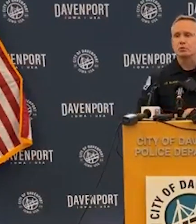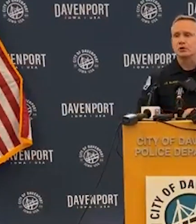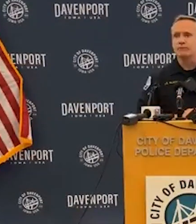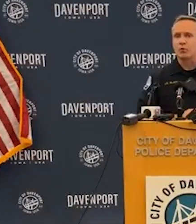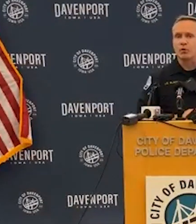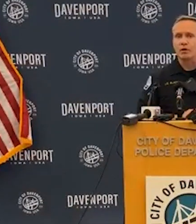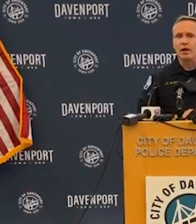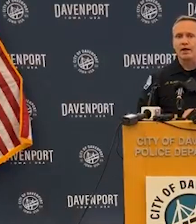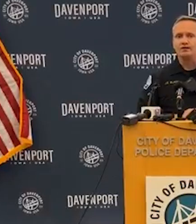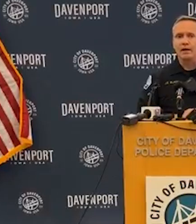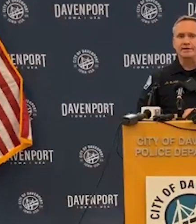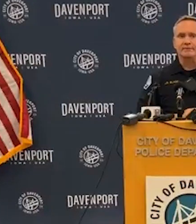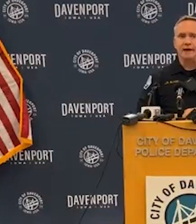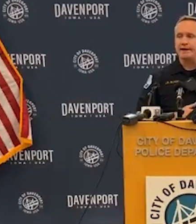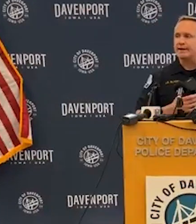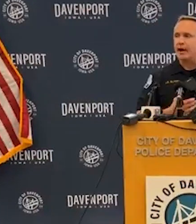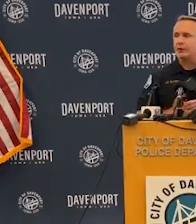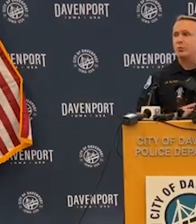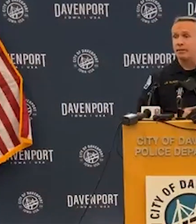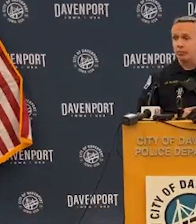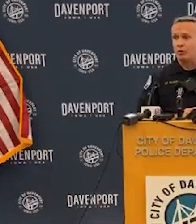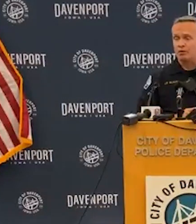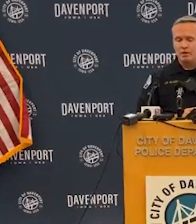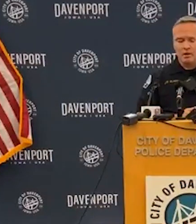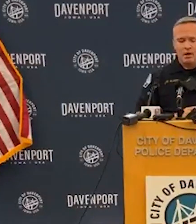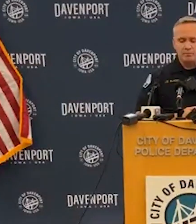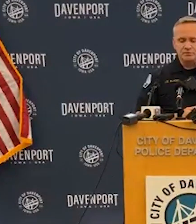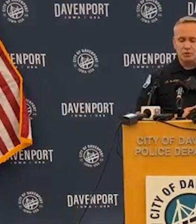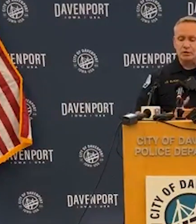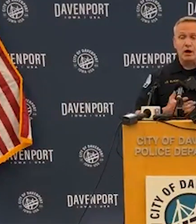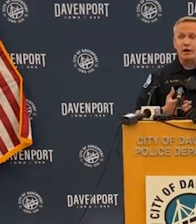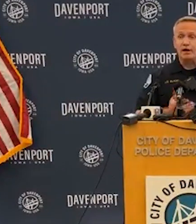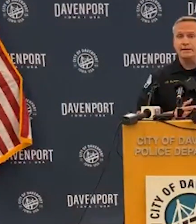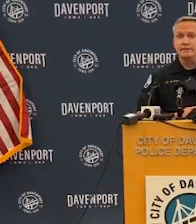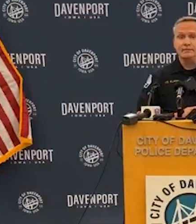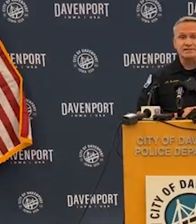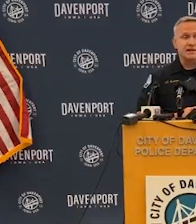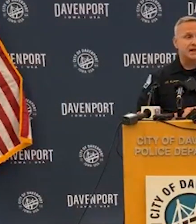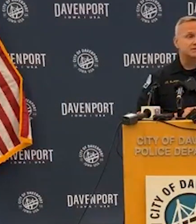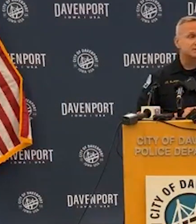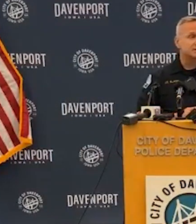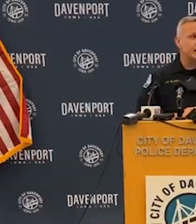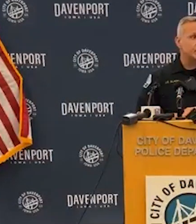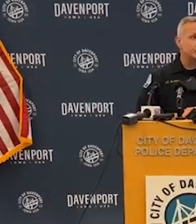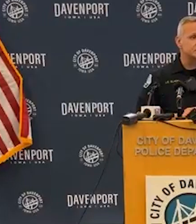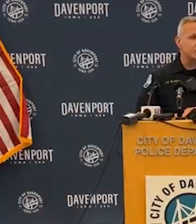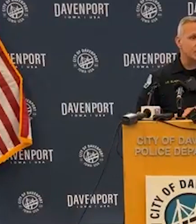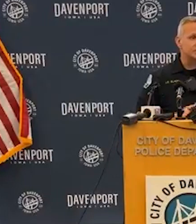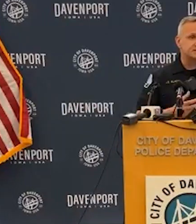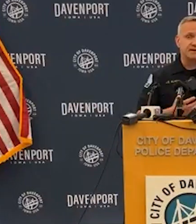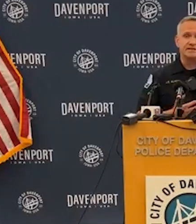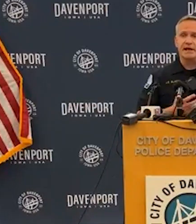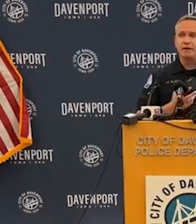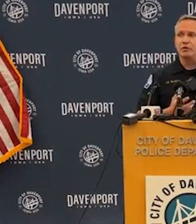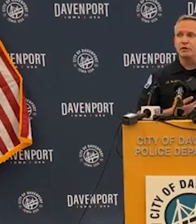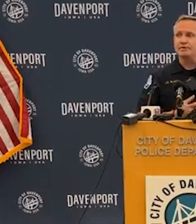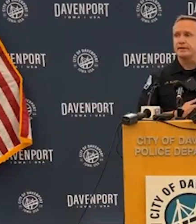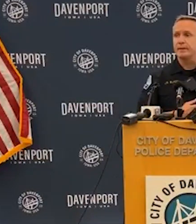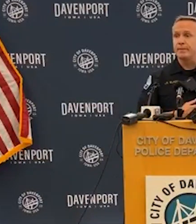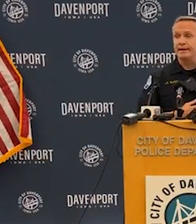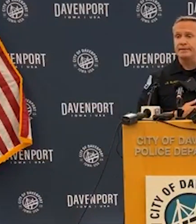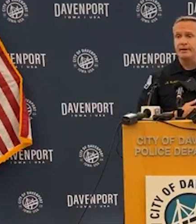when we're looking for and trying to find accountable people. So early on, again, in the investigation, the Davenport Police Department's investigative